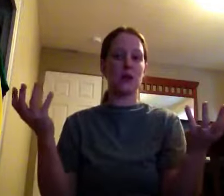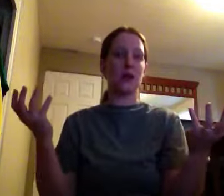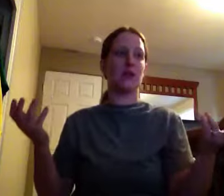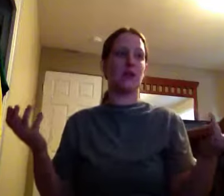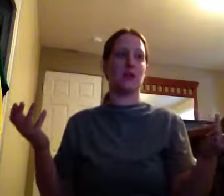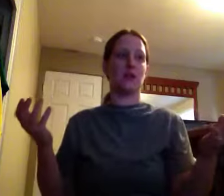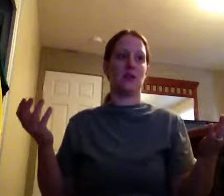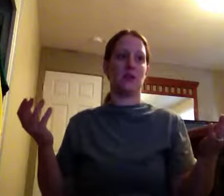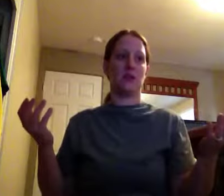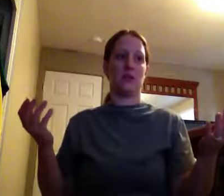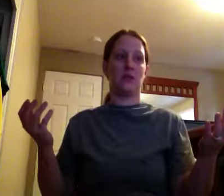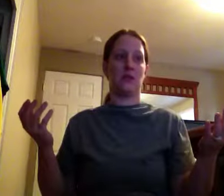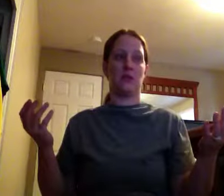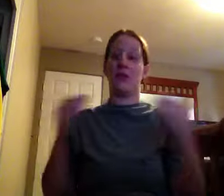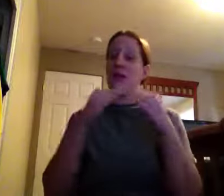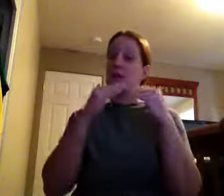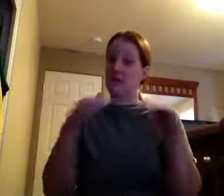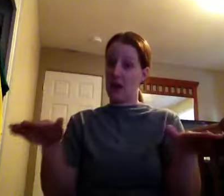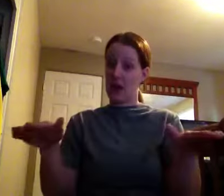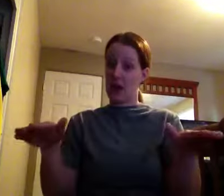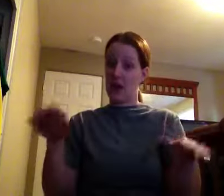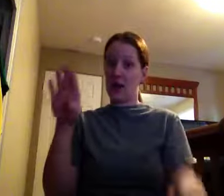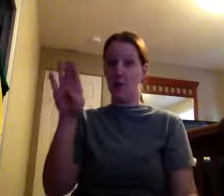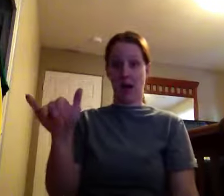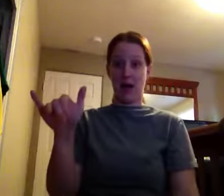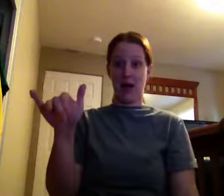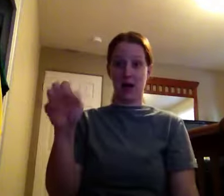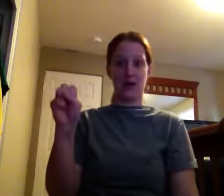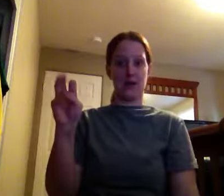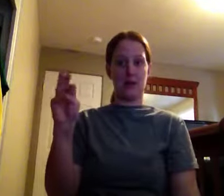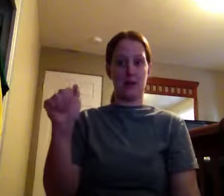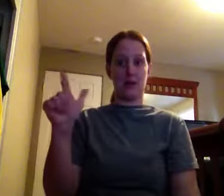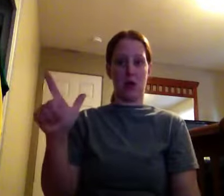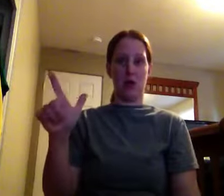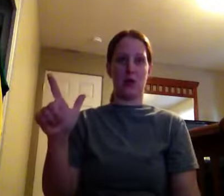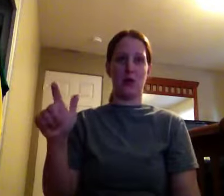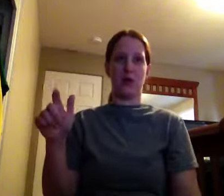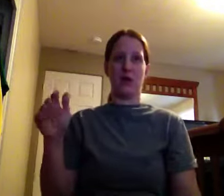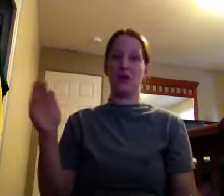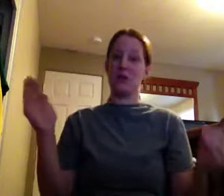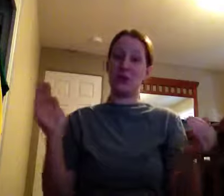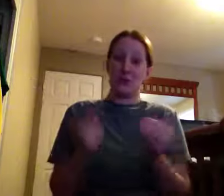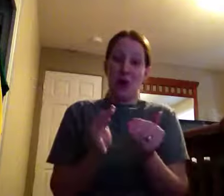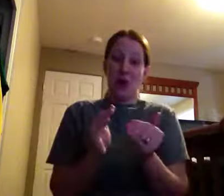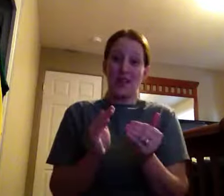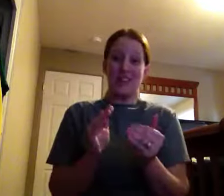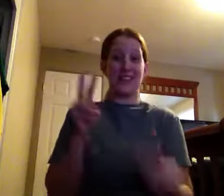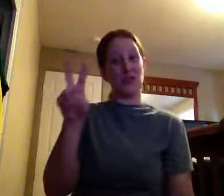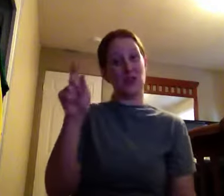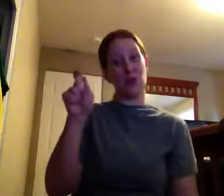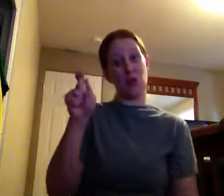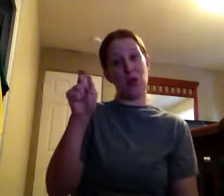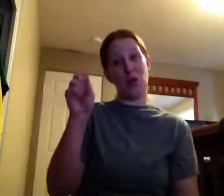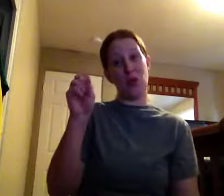is to divide by small. So the smallest out of these sure looks like it's 2.02. So I'm going to divide